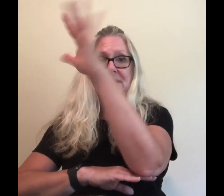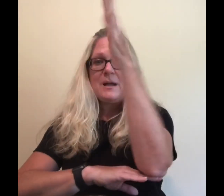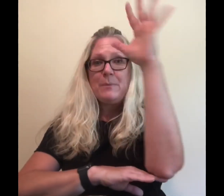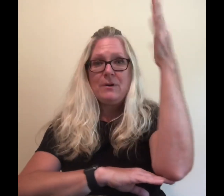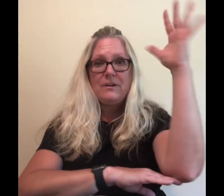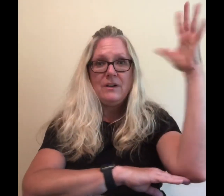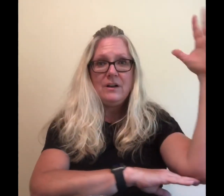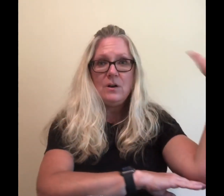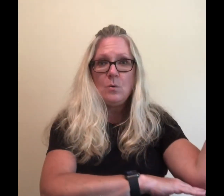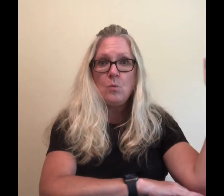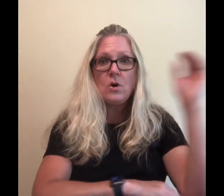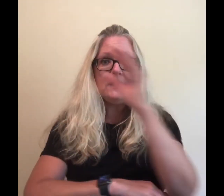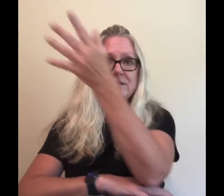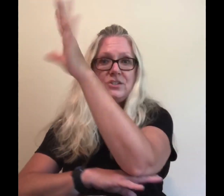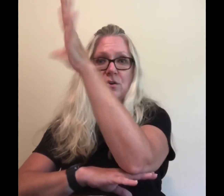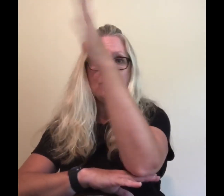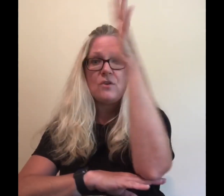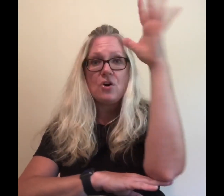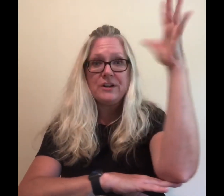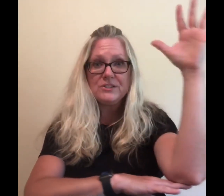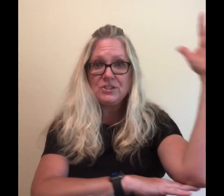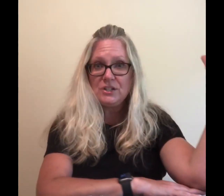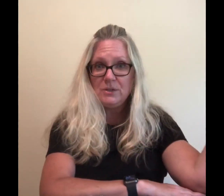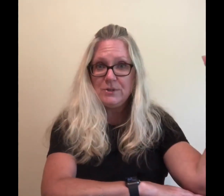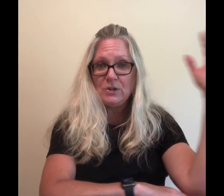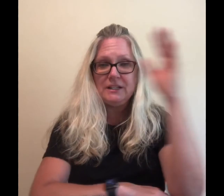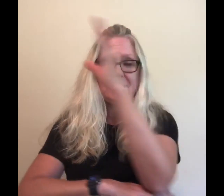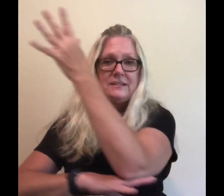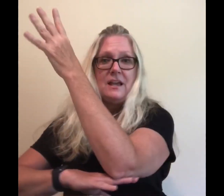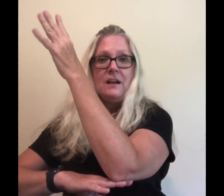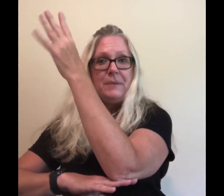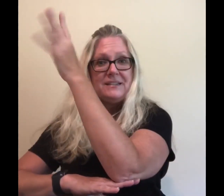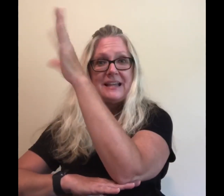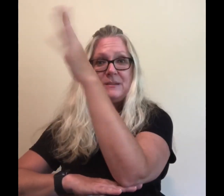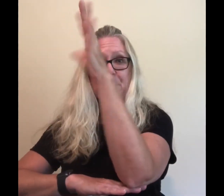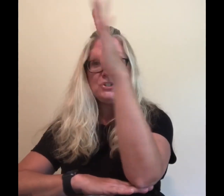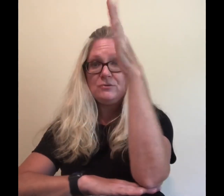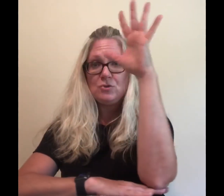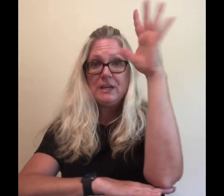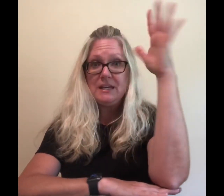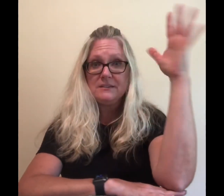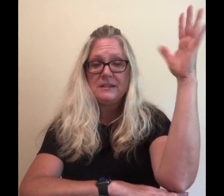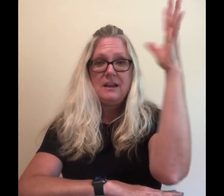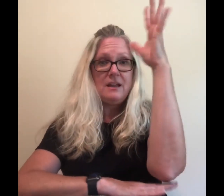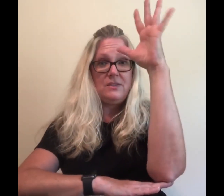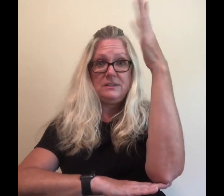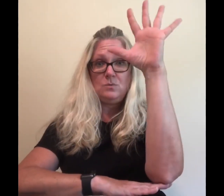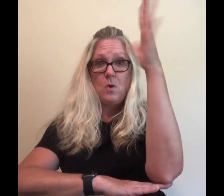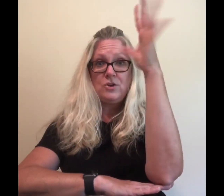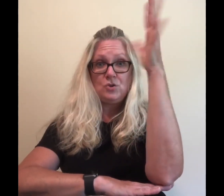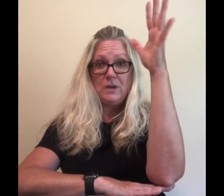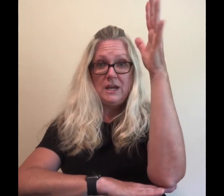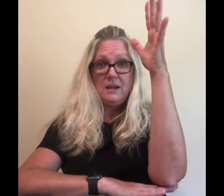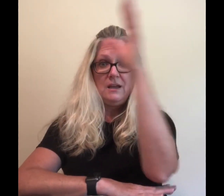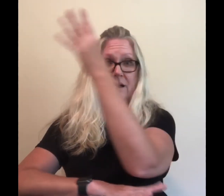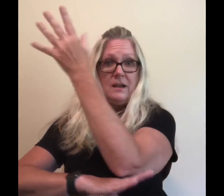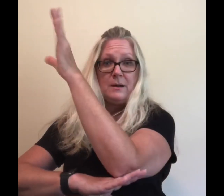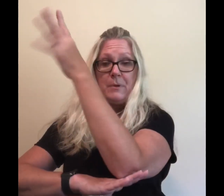example, woods or forest, you would go like this, because that's a bunch of trees. And this is one tree, and a bunch of them